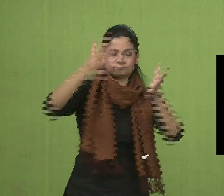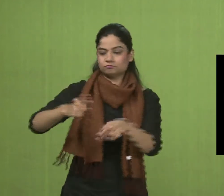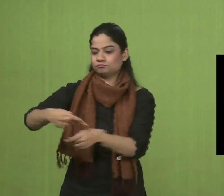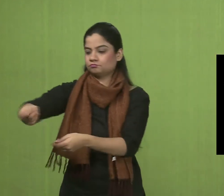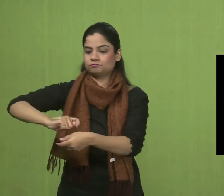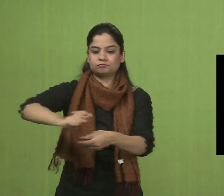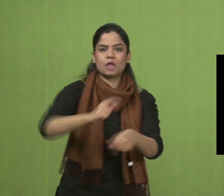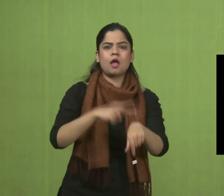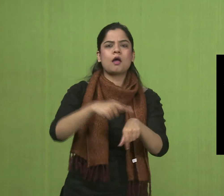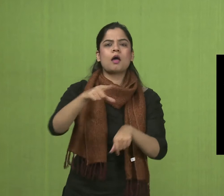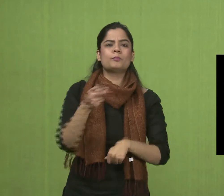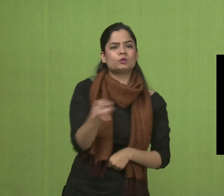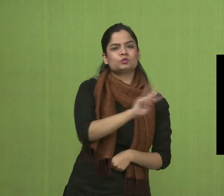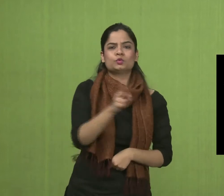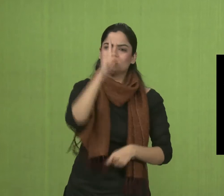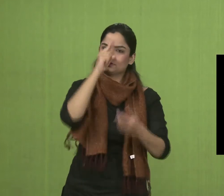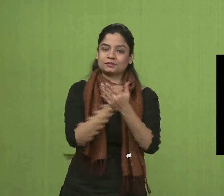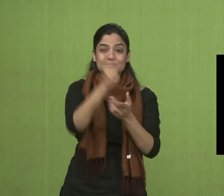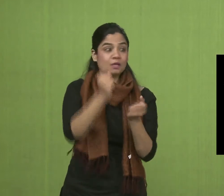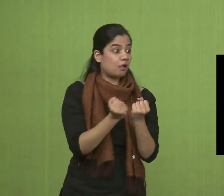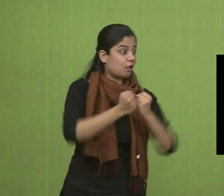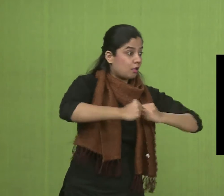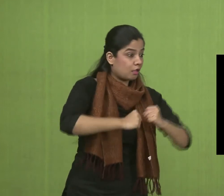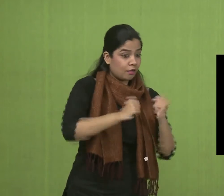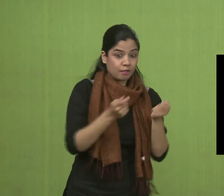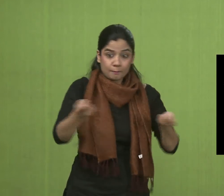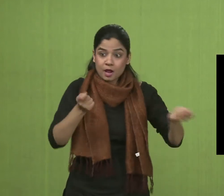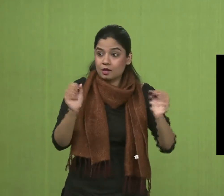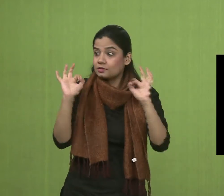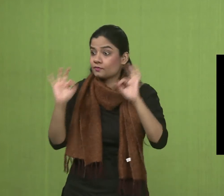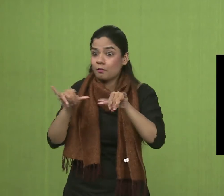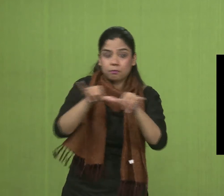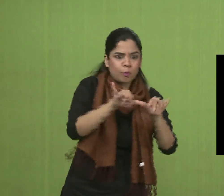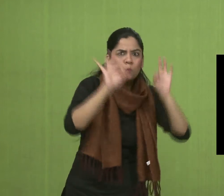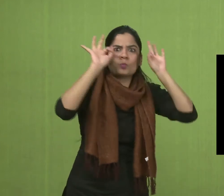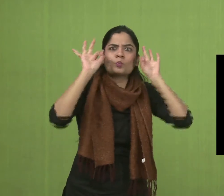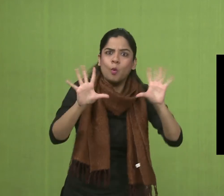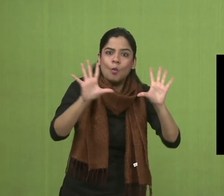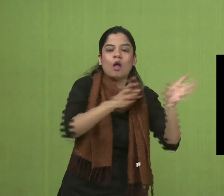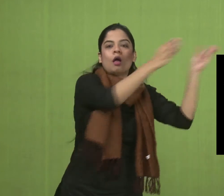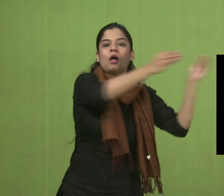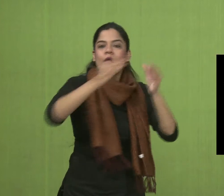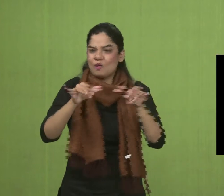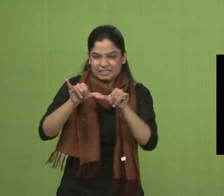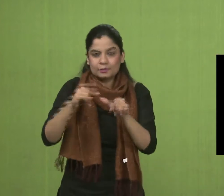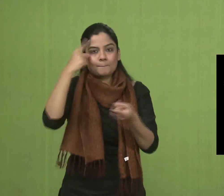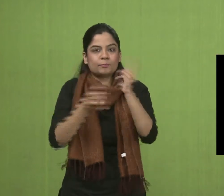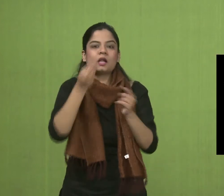So you can decide depending upon the space. If you have space in the kitchen, you can do it there. If you don't have the space, you can keep it in the dining